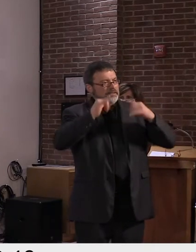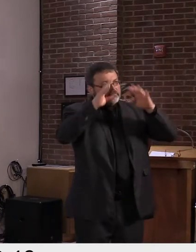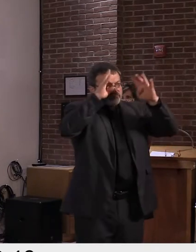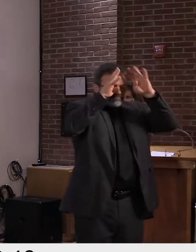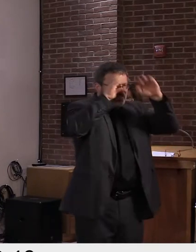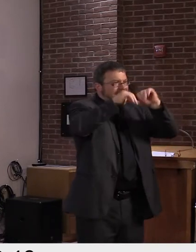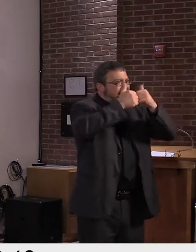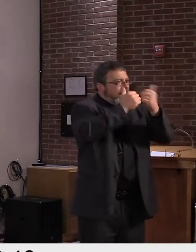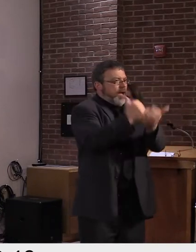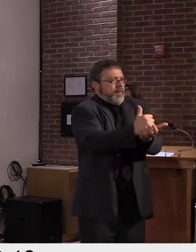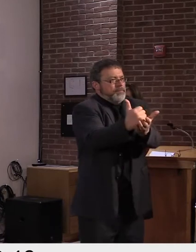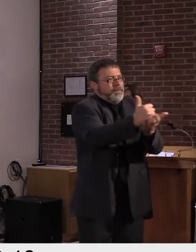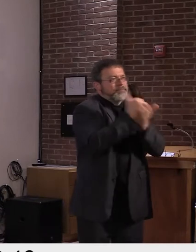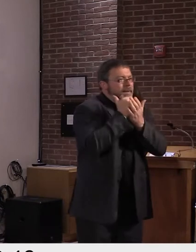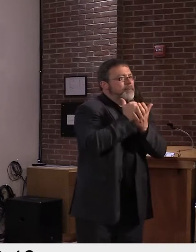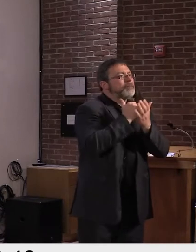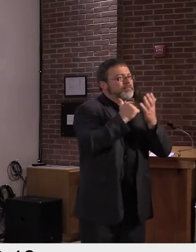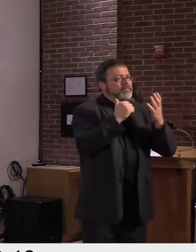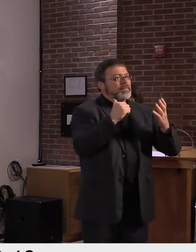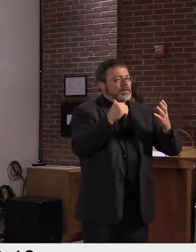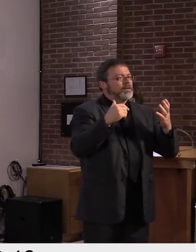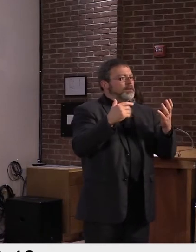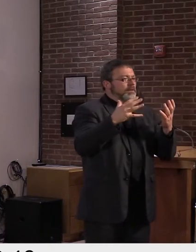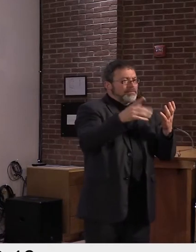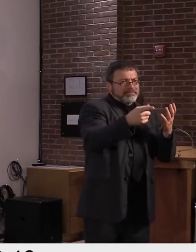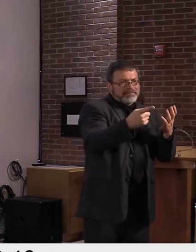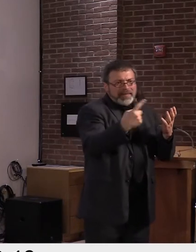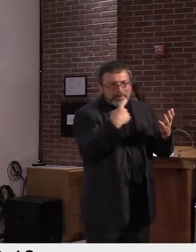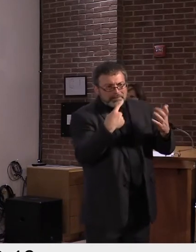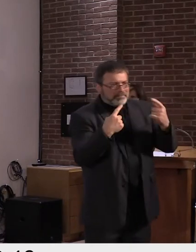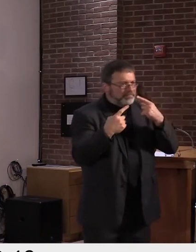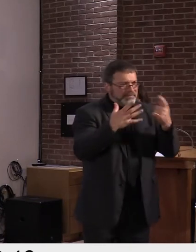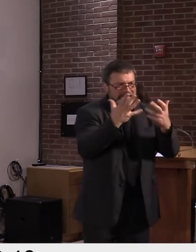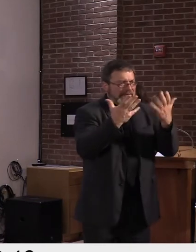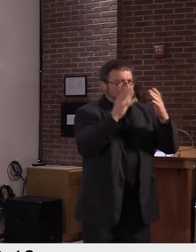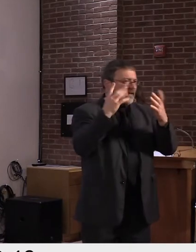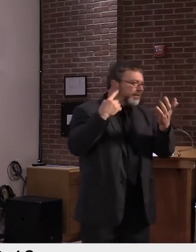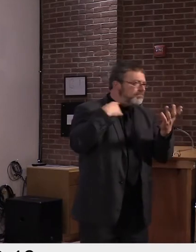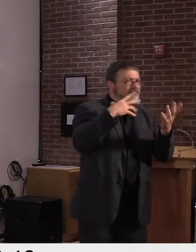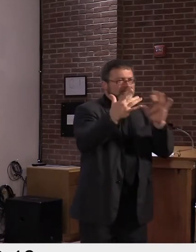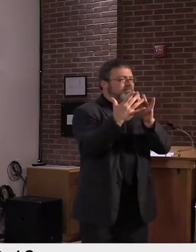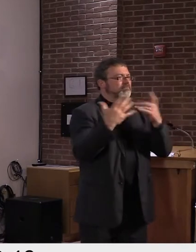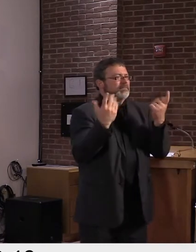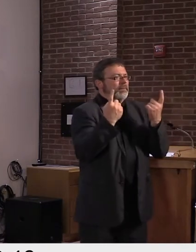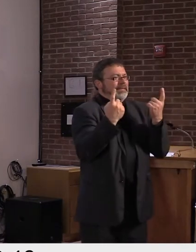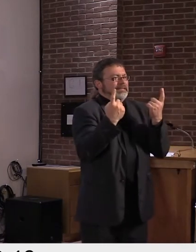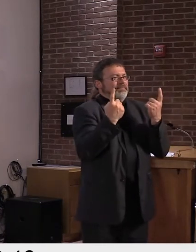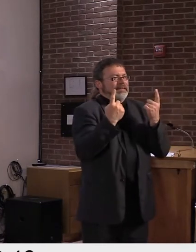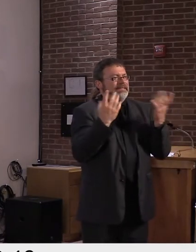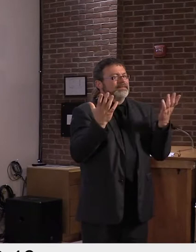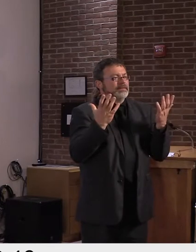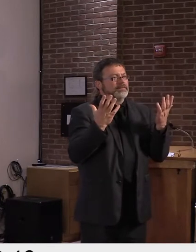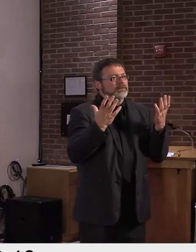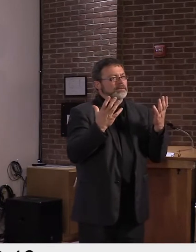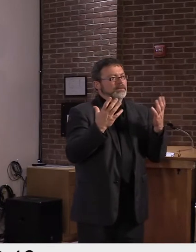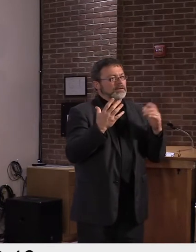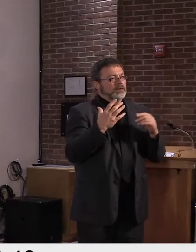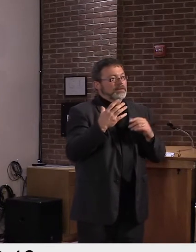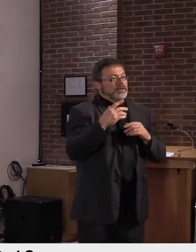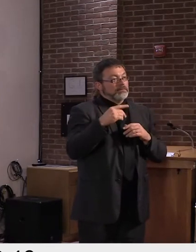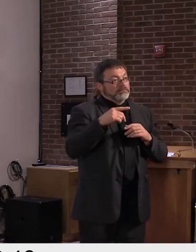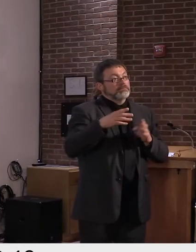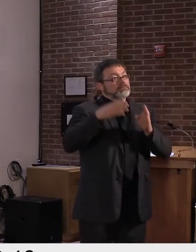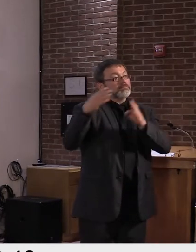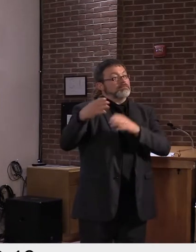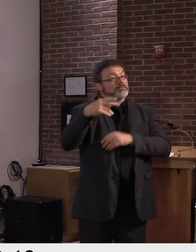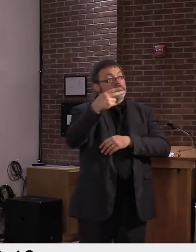buprenorphine, to the person. Also, our hubs didn't shut down. Obviously, there are people who needed to go to hubs to get methadone and other